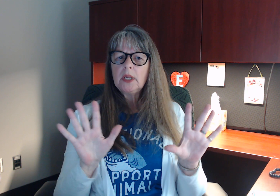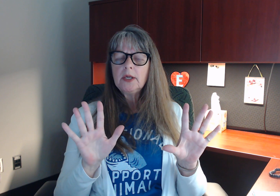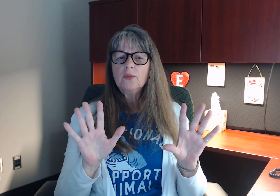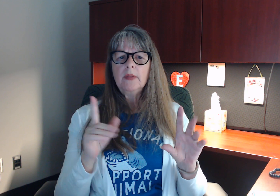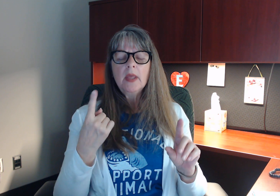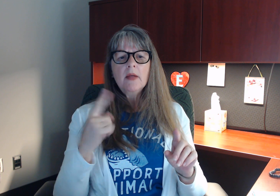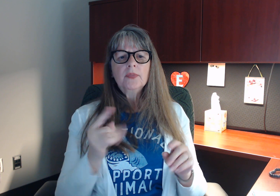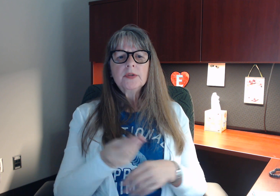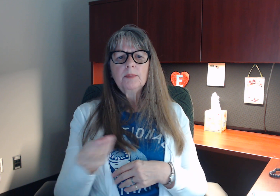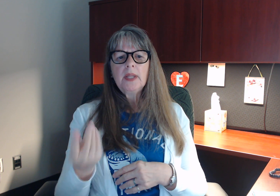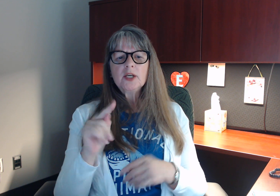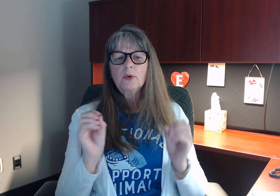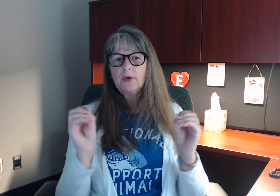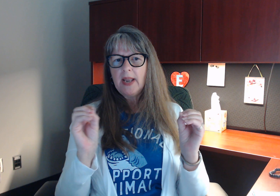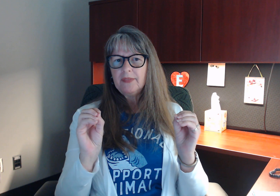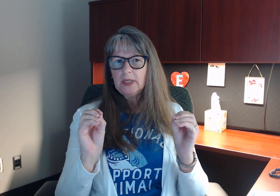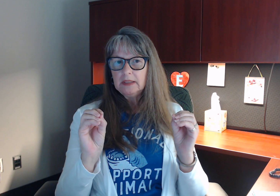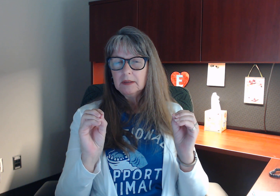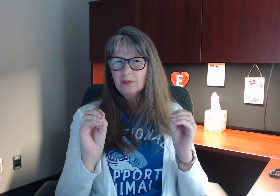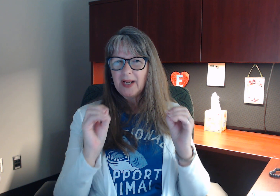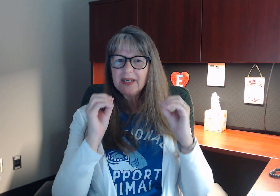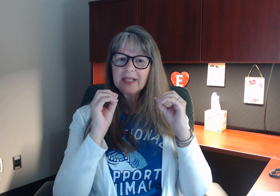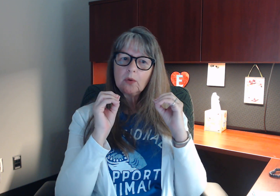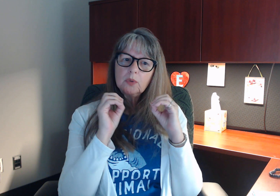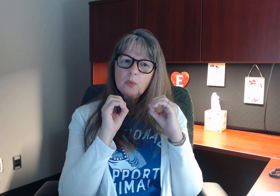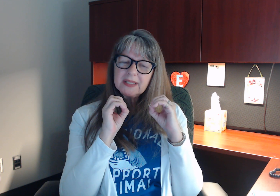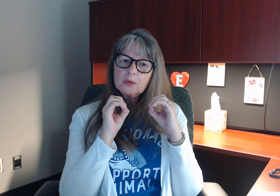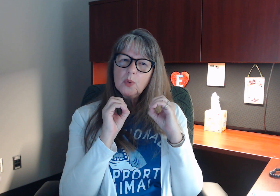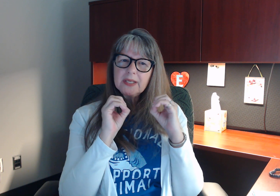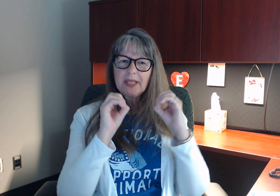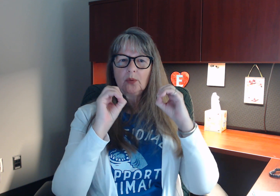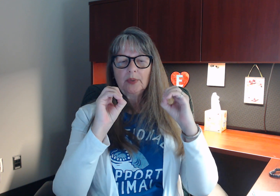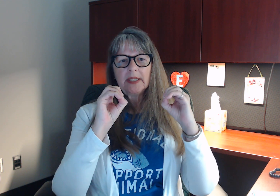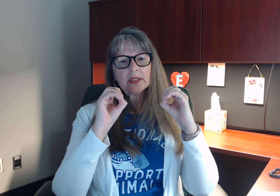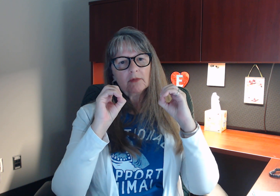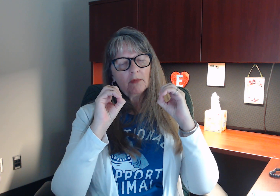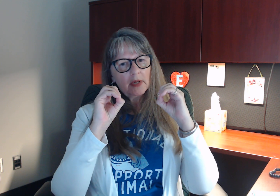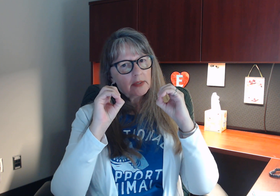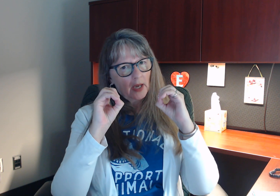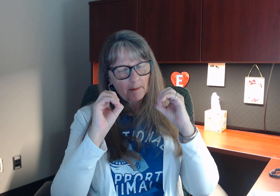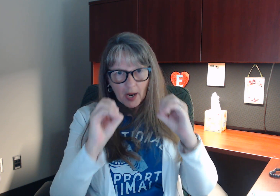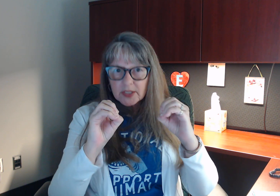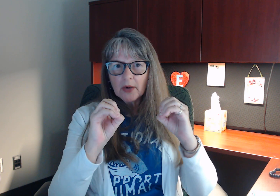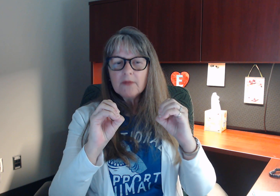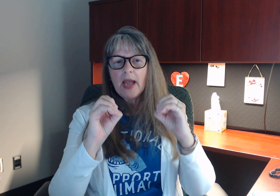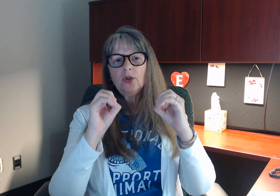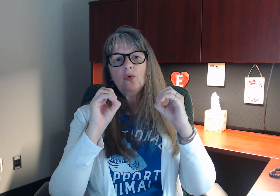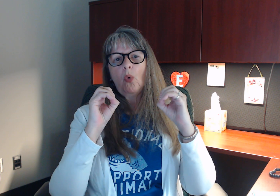clear than the supplies were for nothing, right? It's like, well, what is that really? Is it a monetary value, or